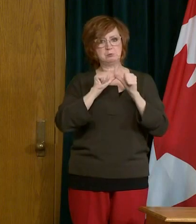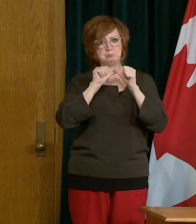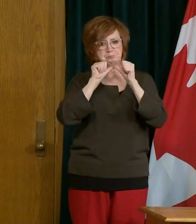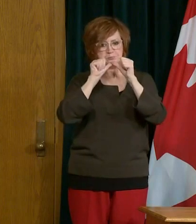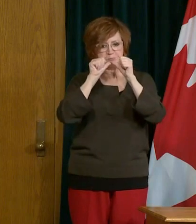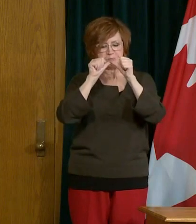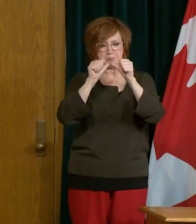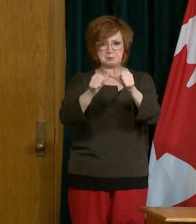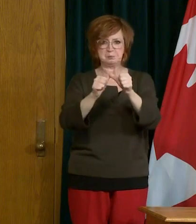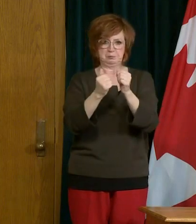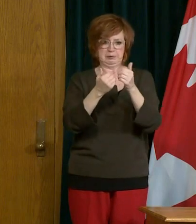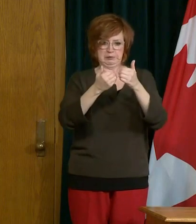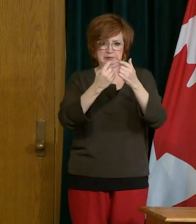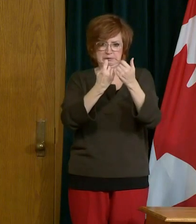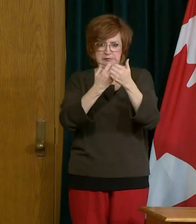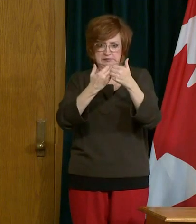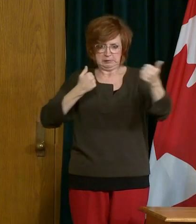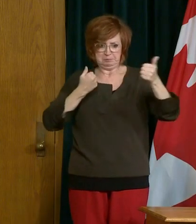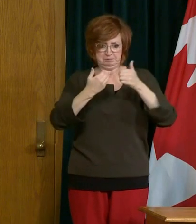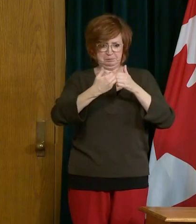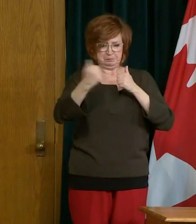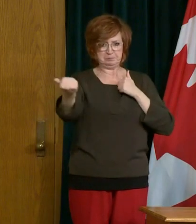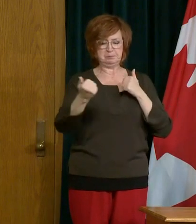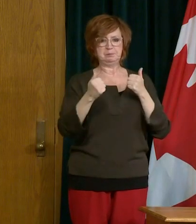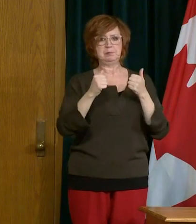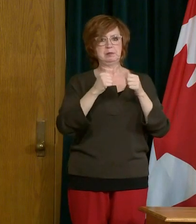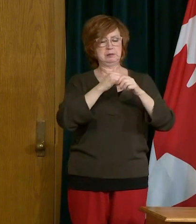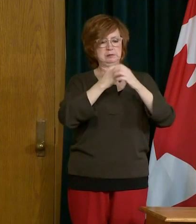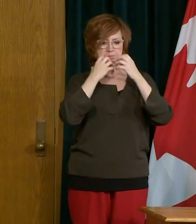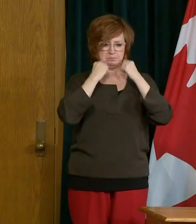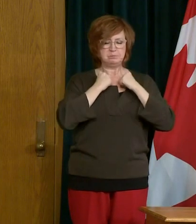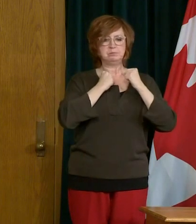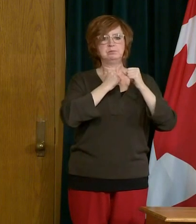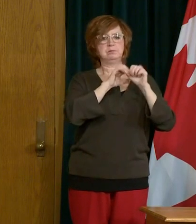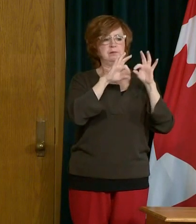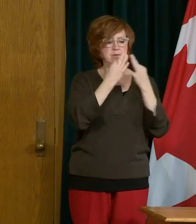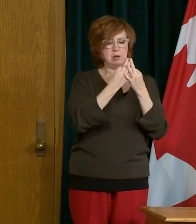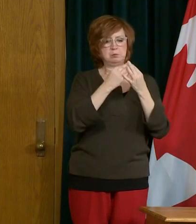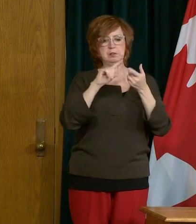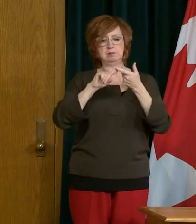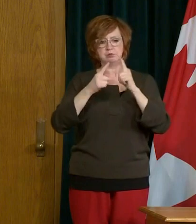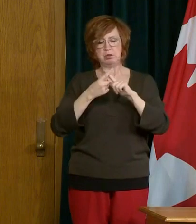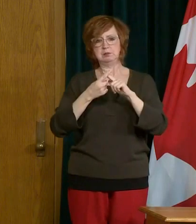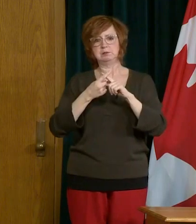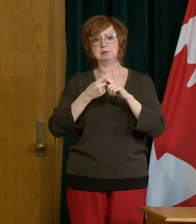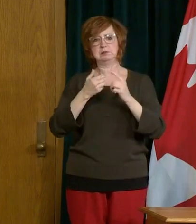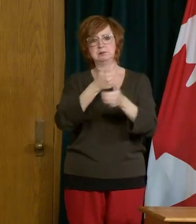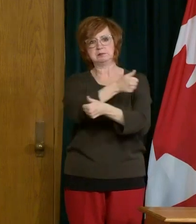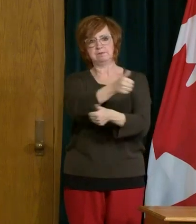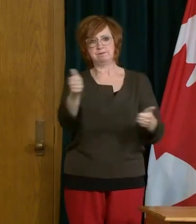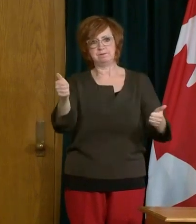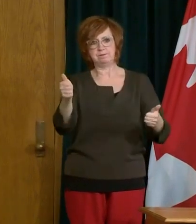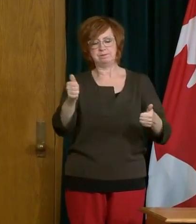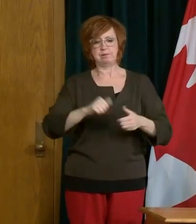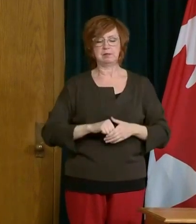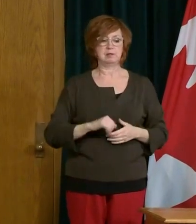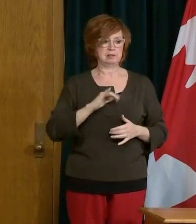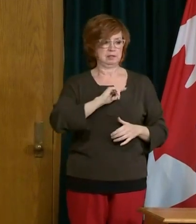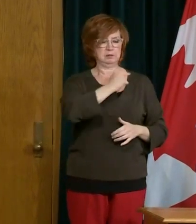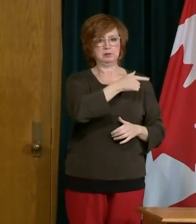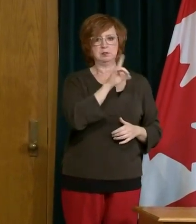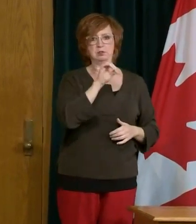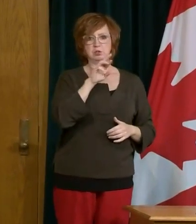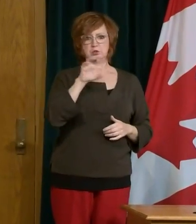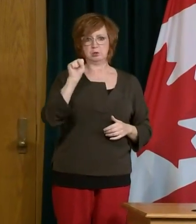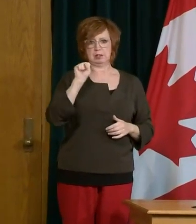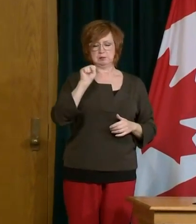can protect not only yourself, but your family and friends. So I'll now turn it over to Dr. Shahab for a few opening